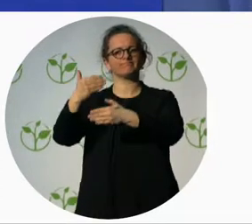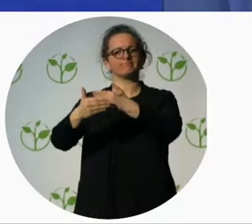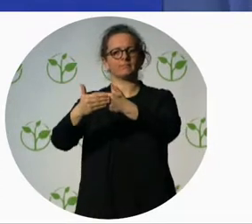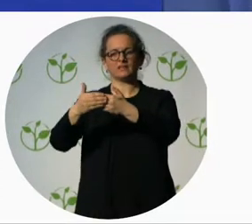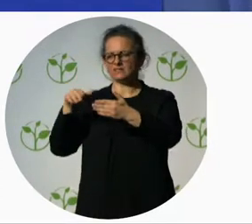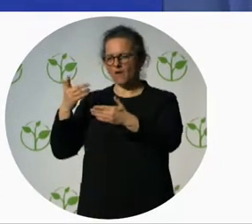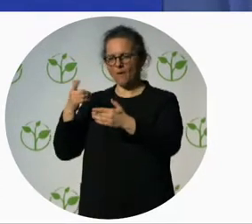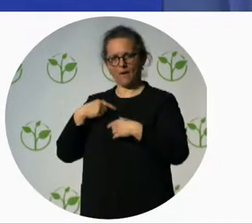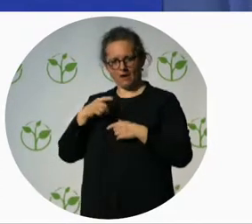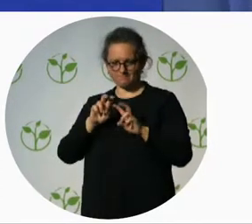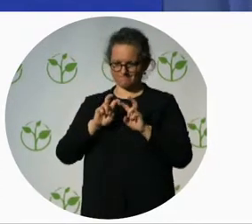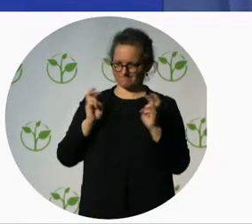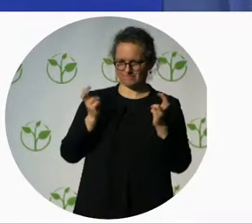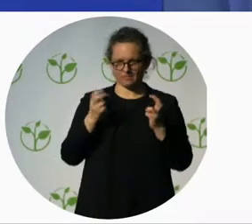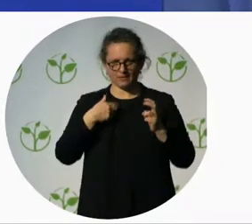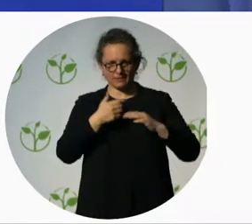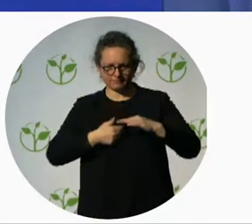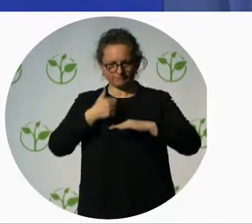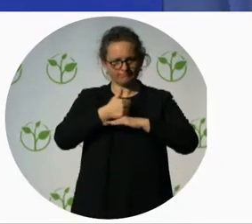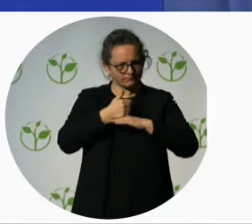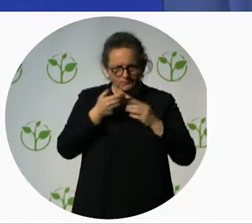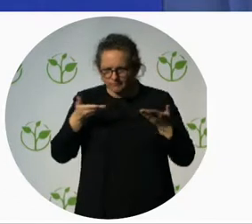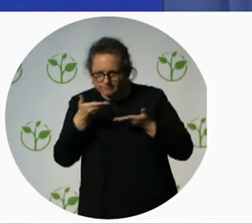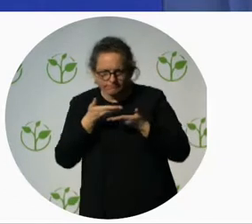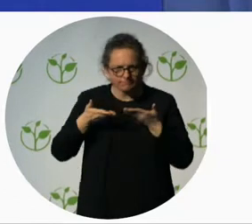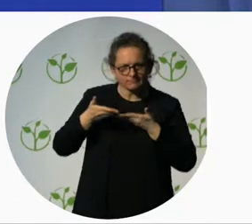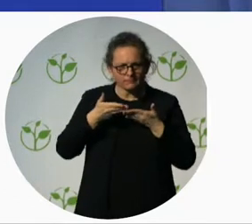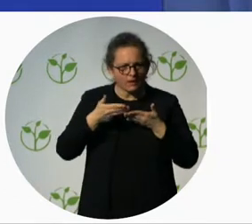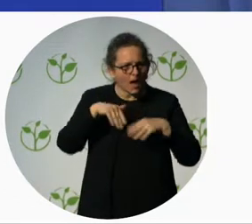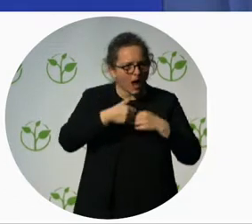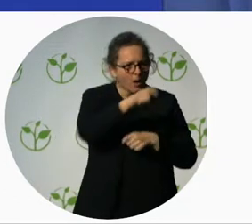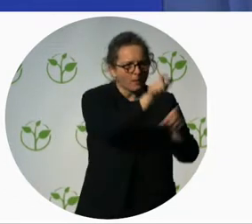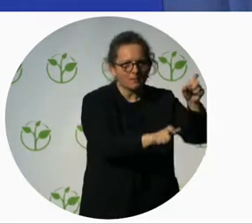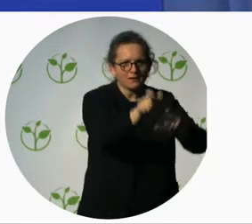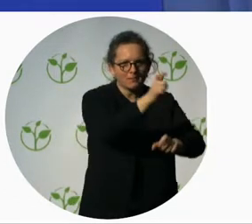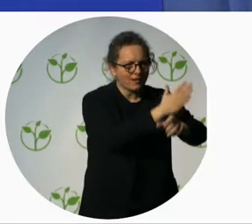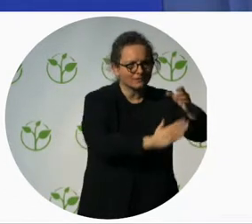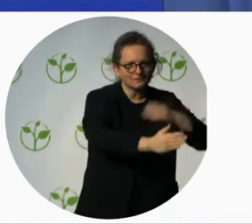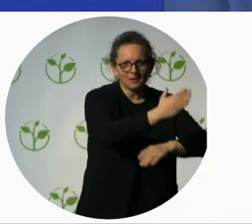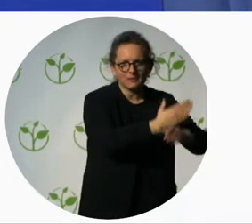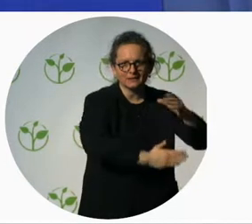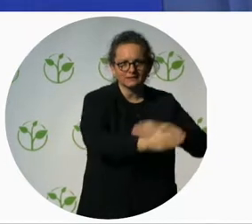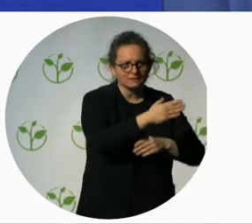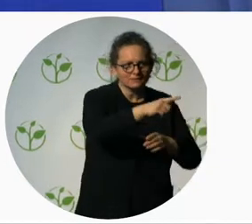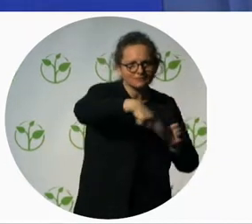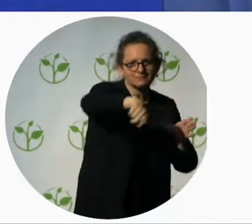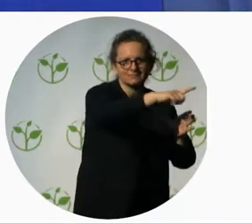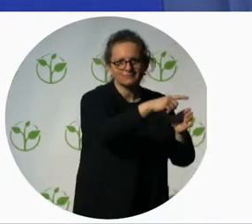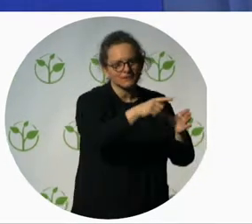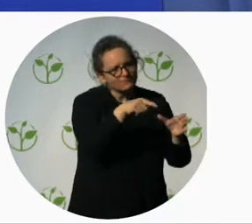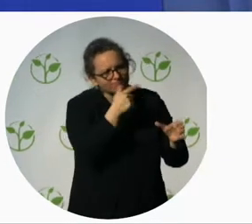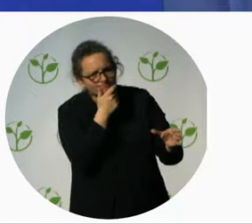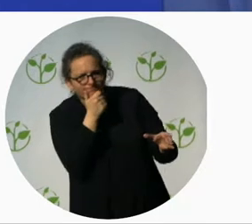protect the rights of persons with disabilities. Although they were covered in other instruments and other treaties, they were not